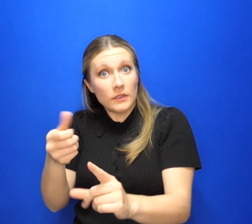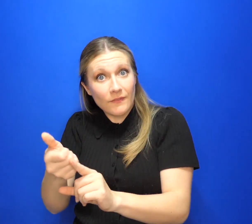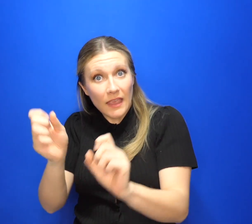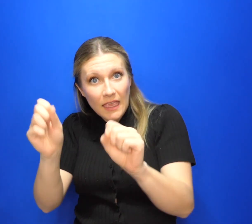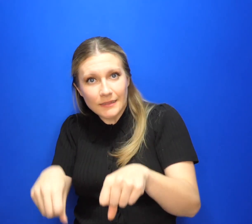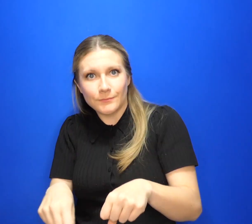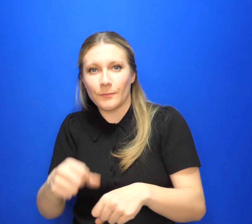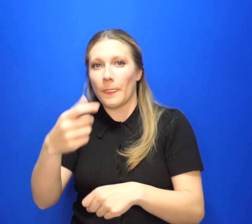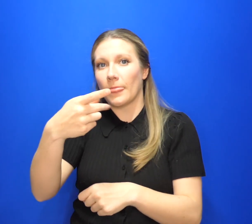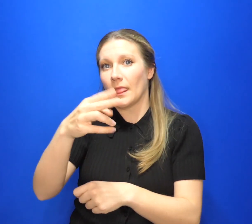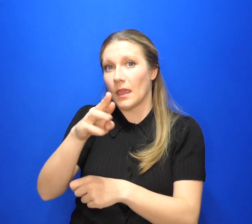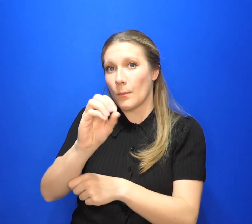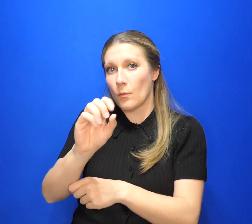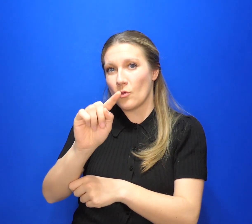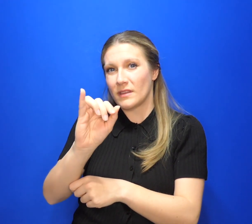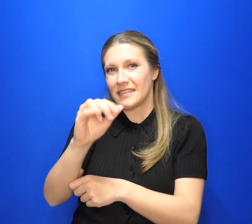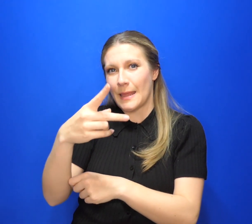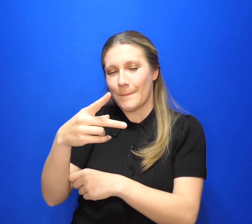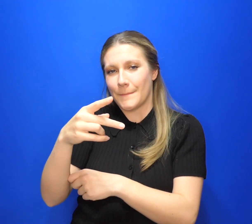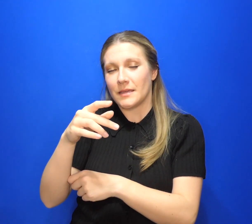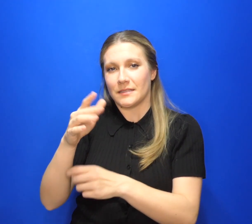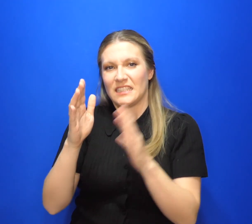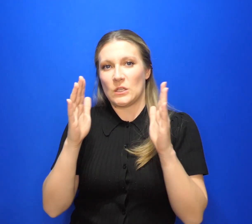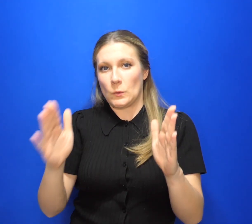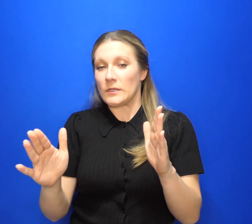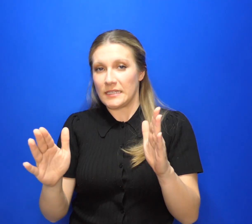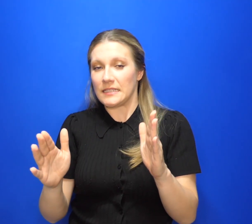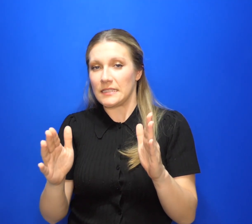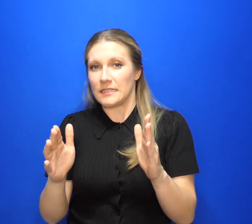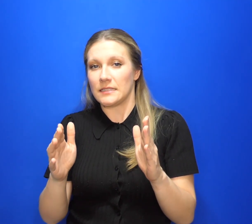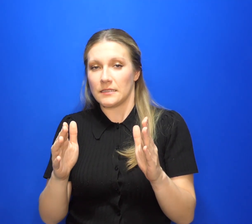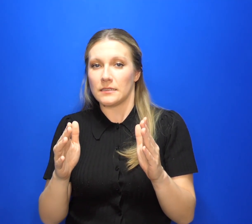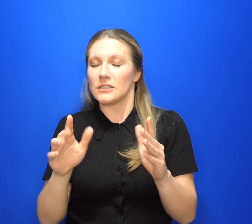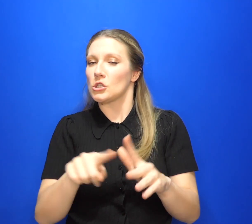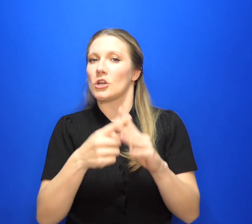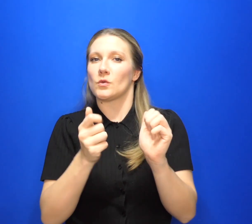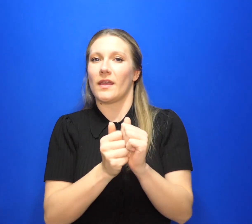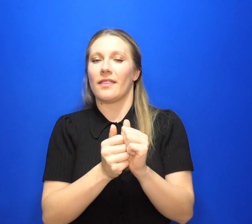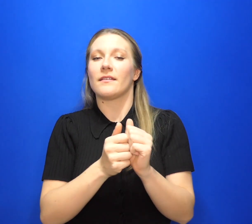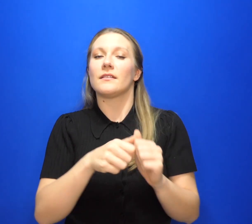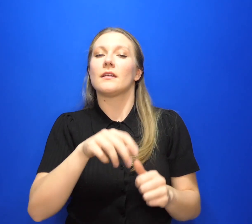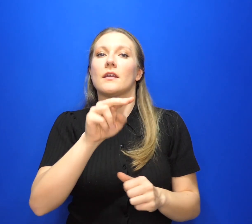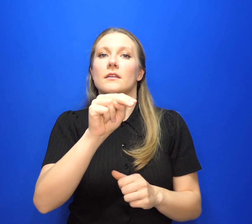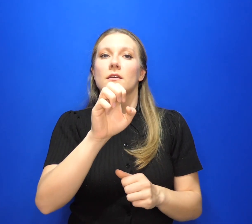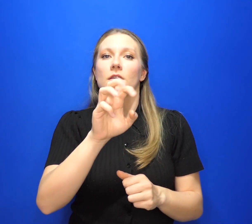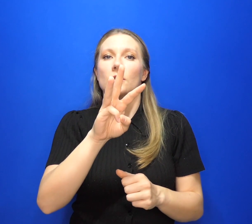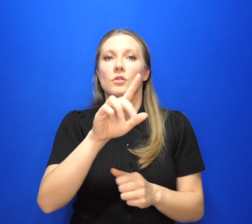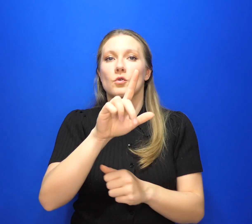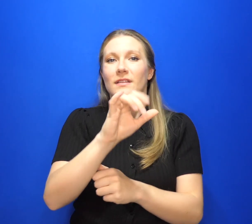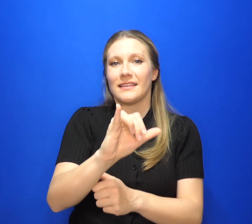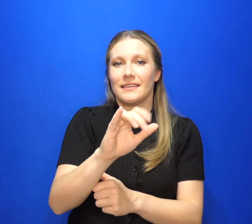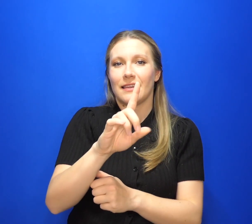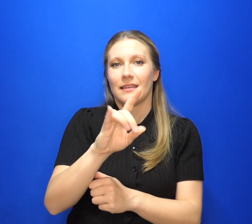210 with an episode called Newly Diagnosed or Starting Over. I think if you listen to the Pro Tip series that Jenny and I put together, it's absolutely